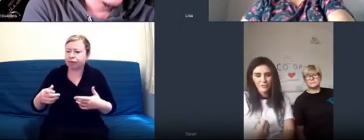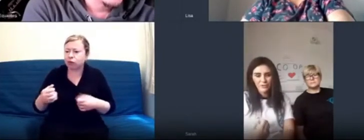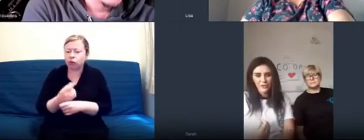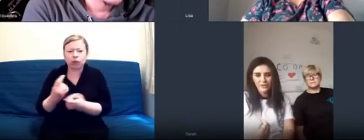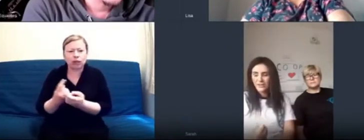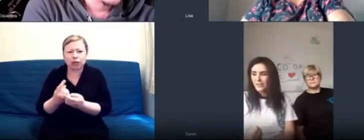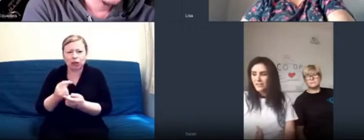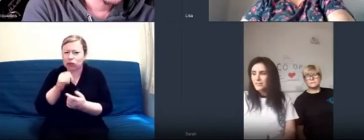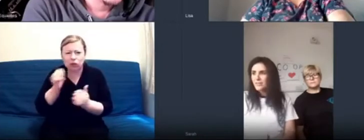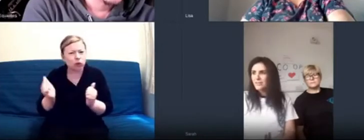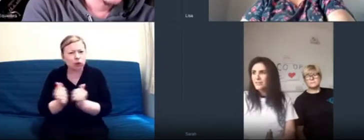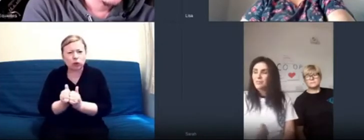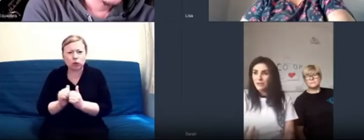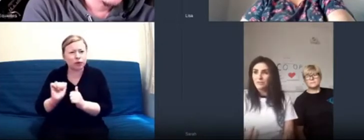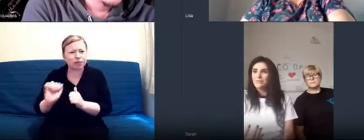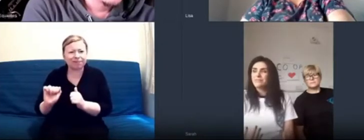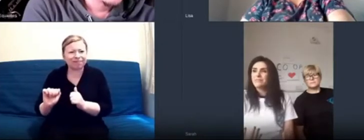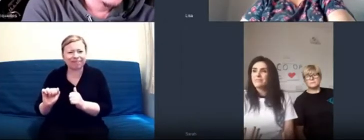be, you know,